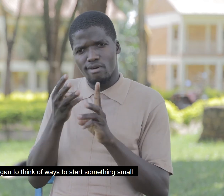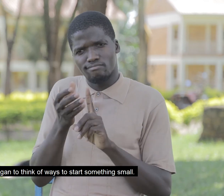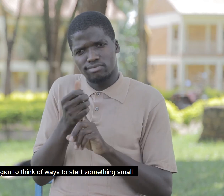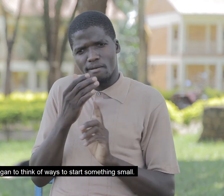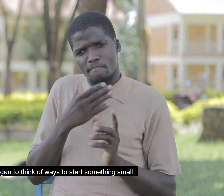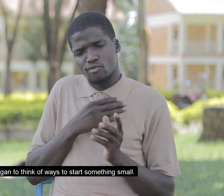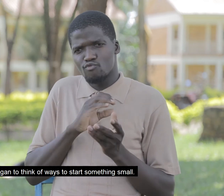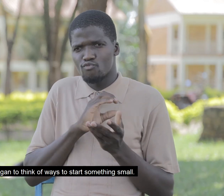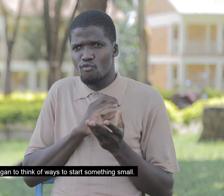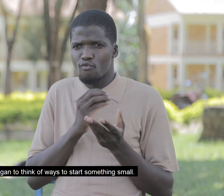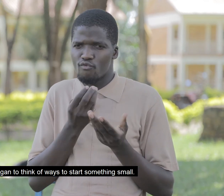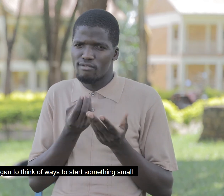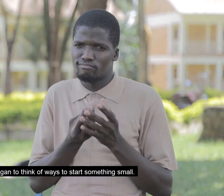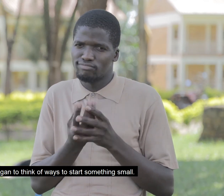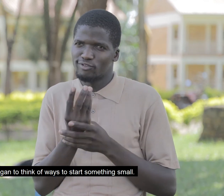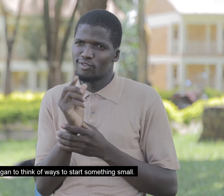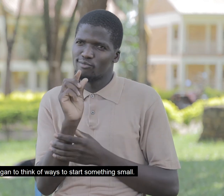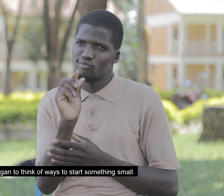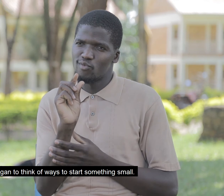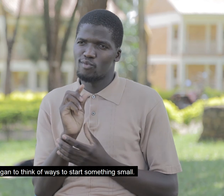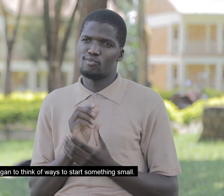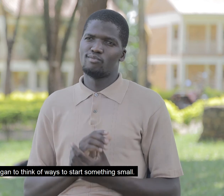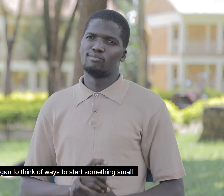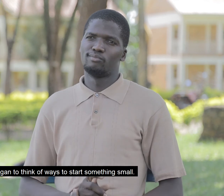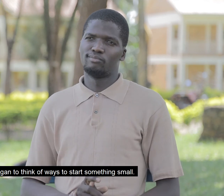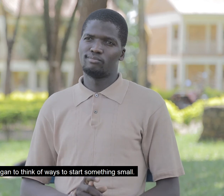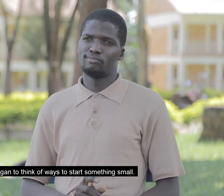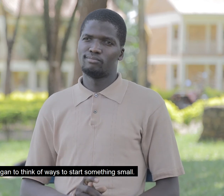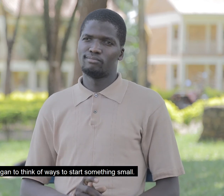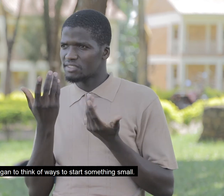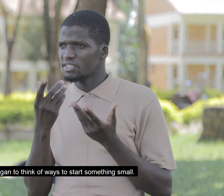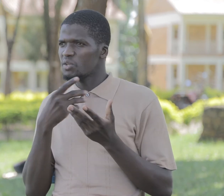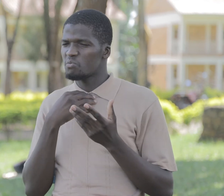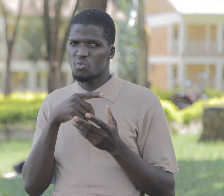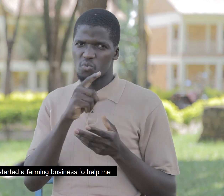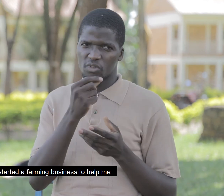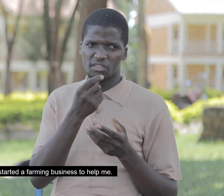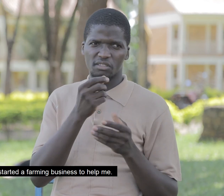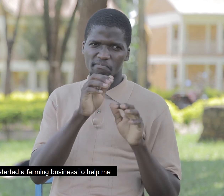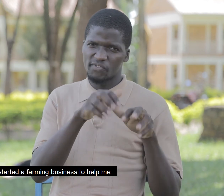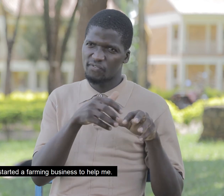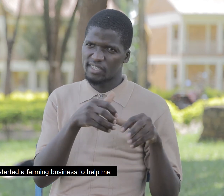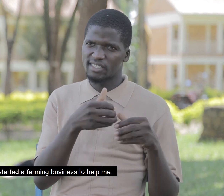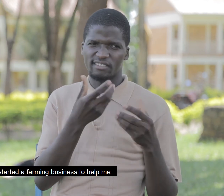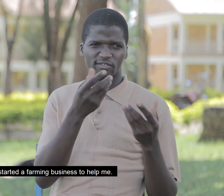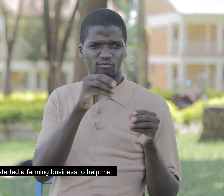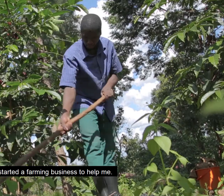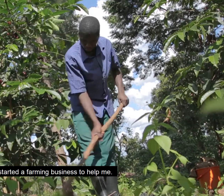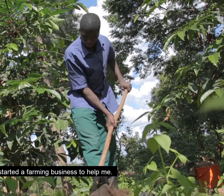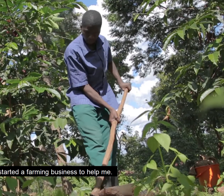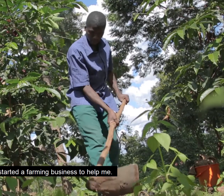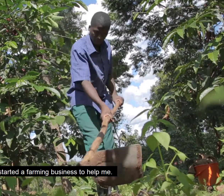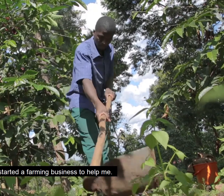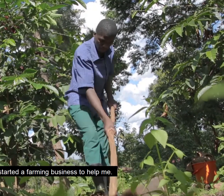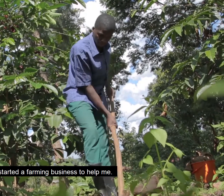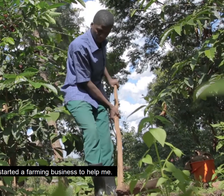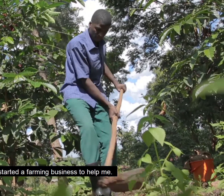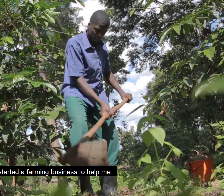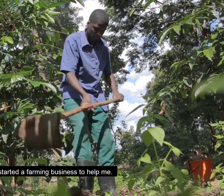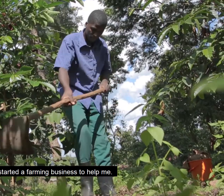began to think of ways to start something small. I started a farming business